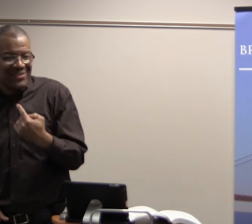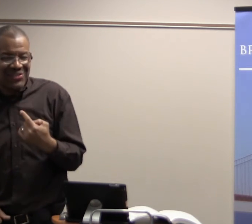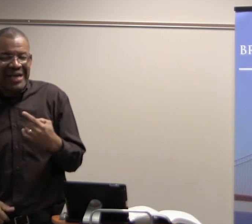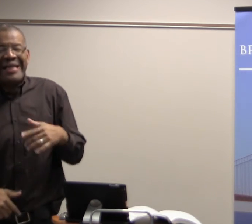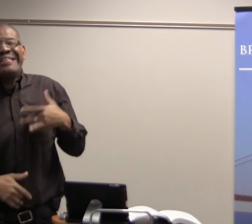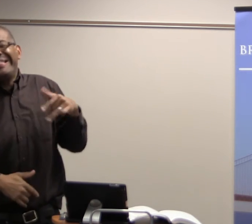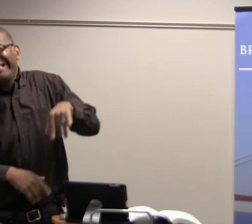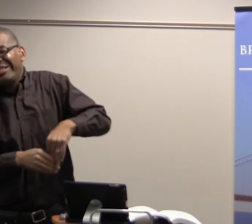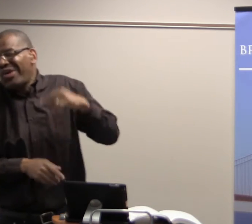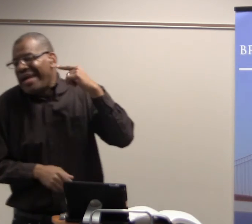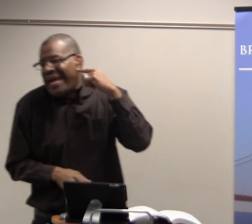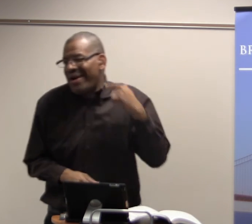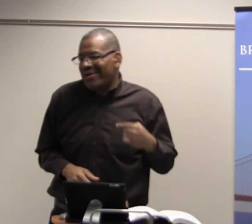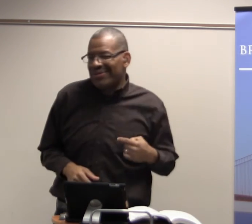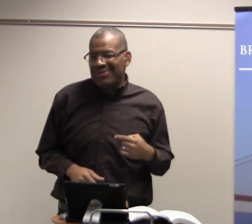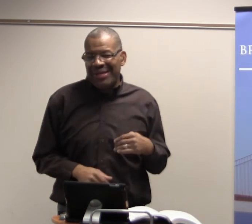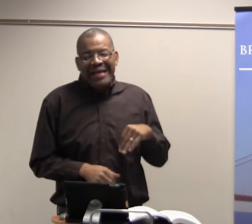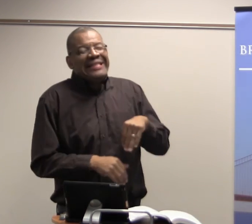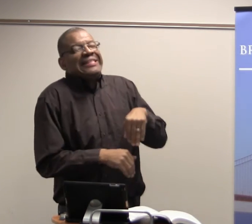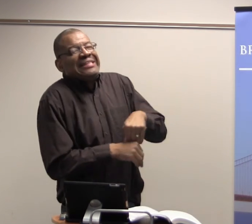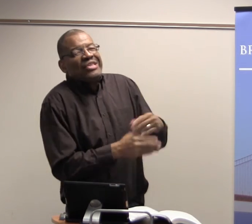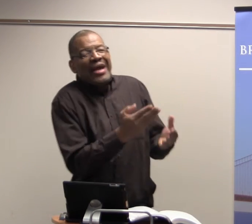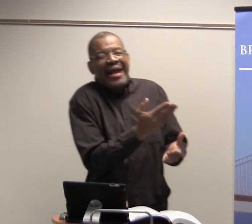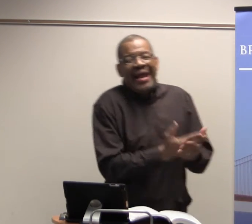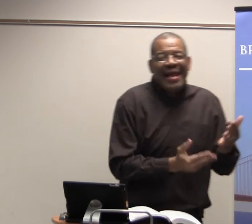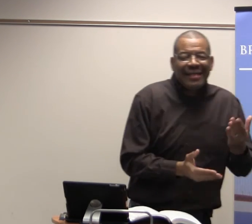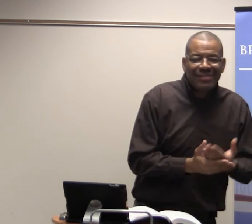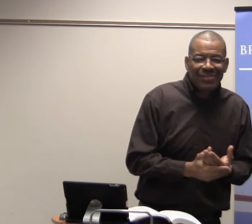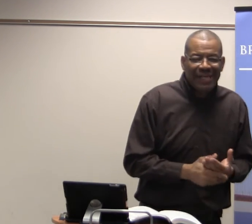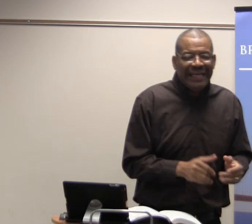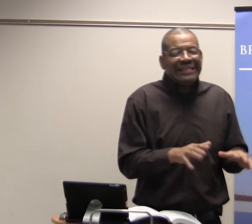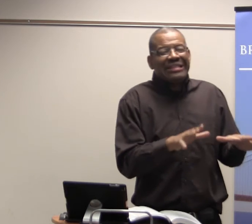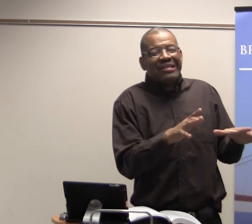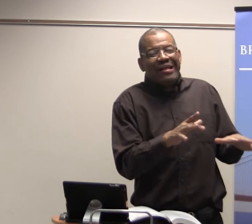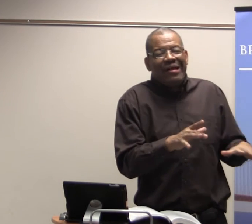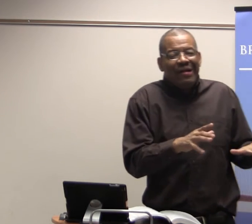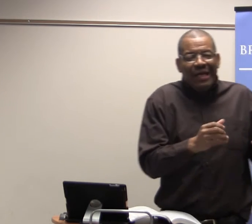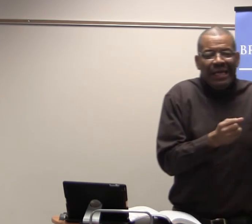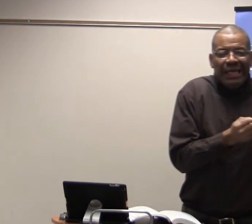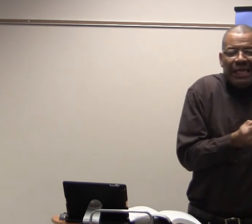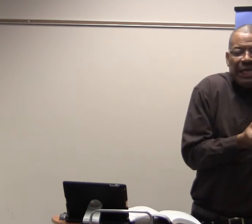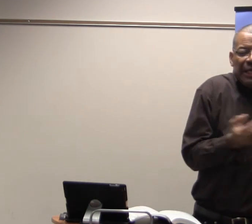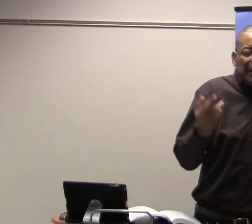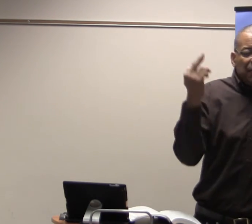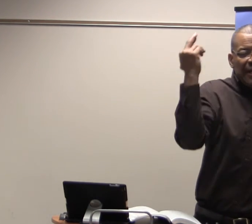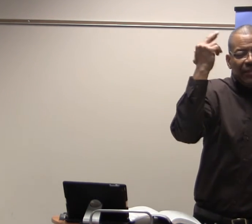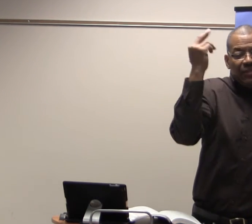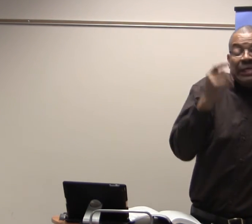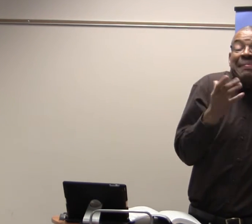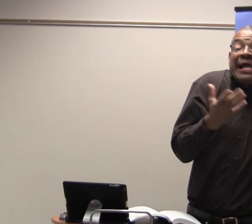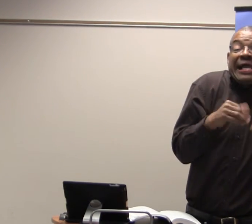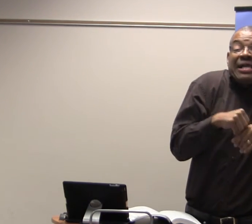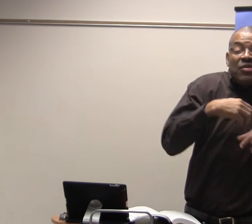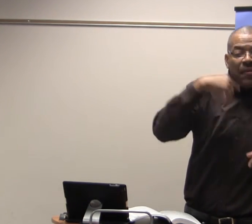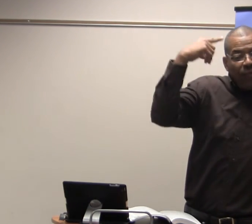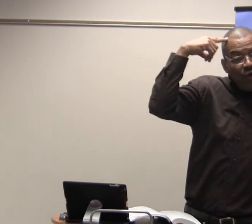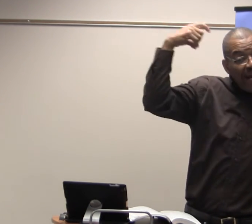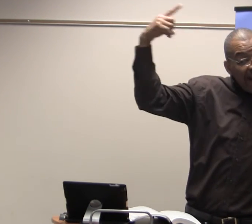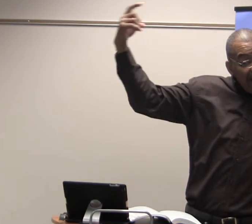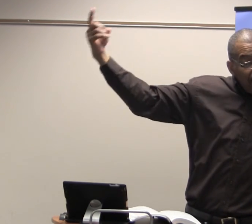eyes. He's in your ears. He's in your hands. He's any reason. He's not in your cream.